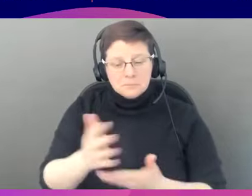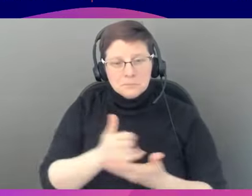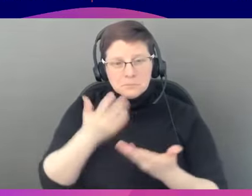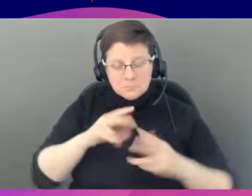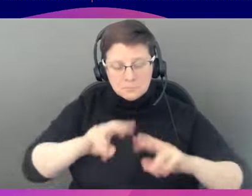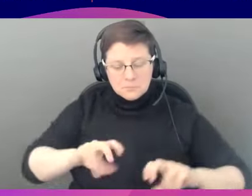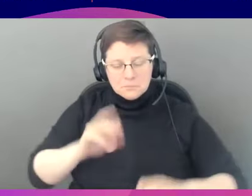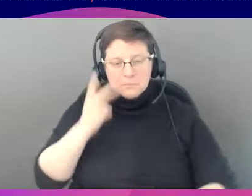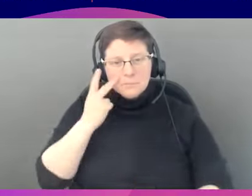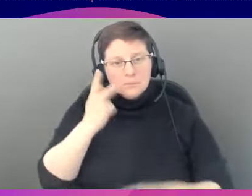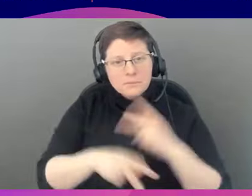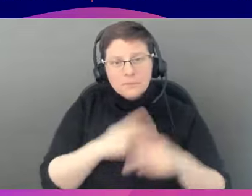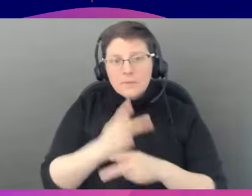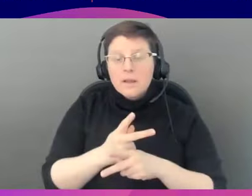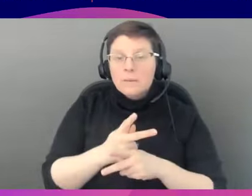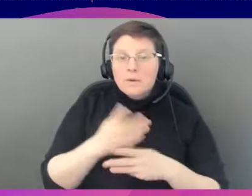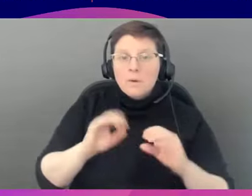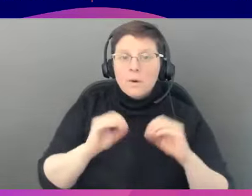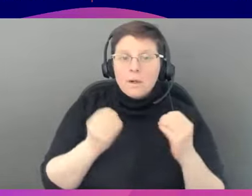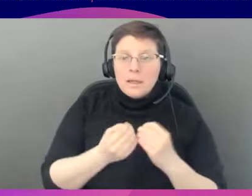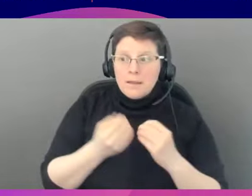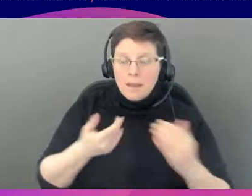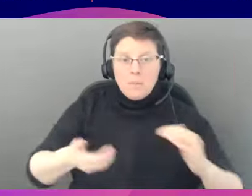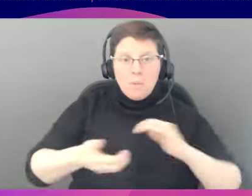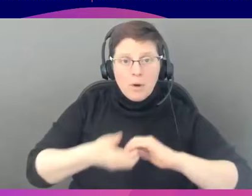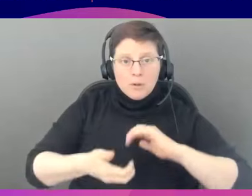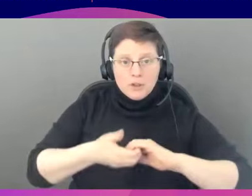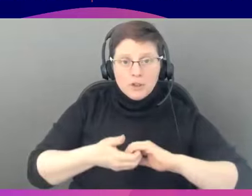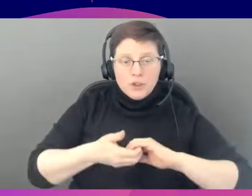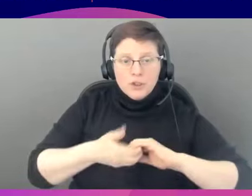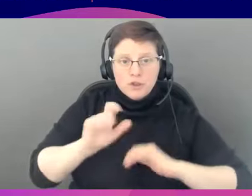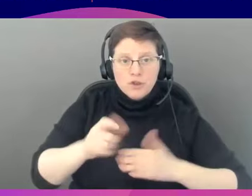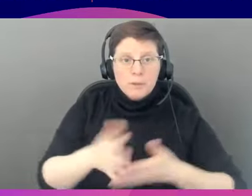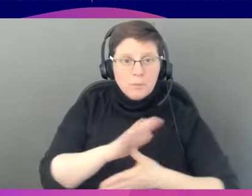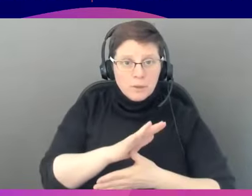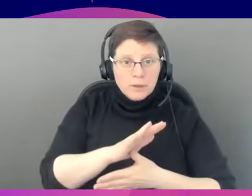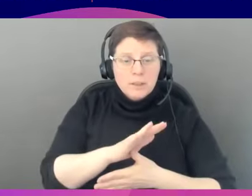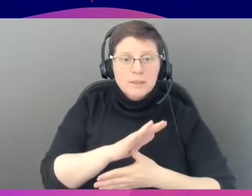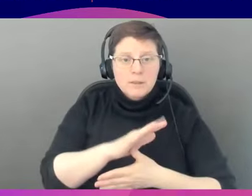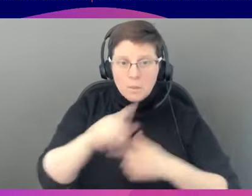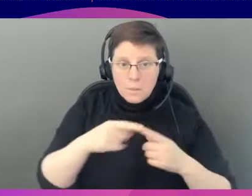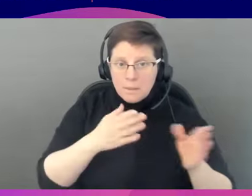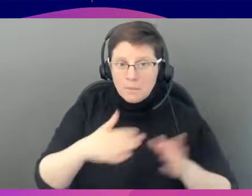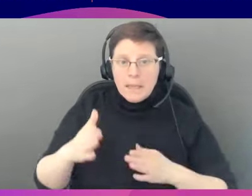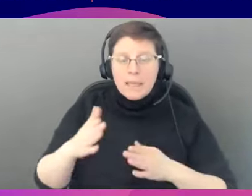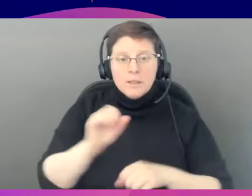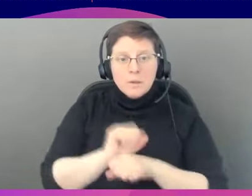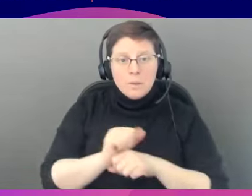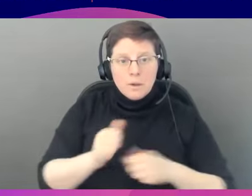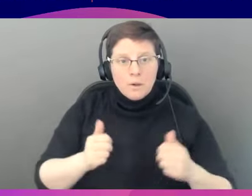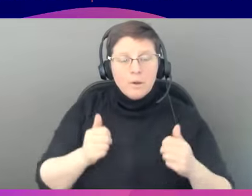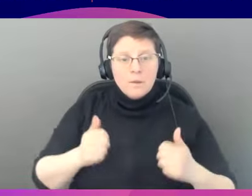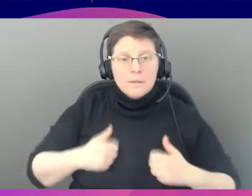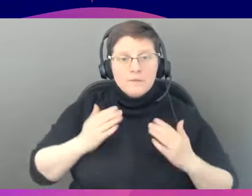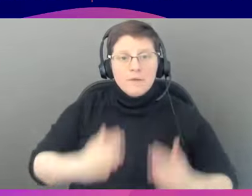of organizations that partnerships were being built with and that partnerships should be prioritized with when you're planning to work with survivors of gender-based